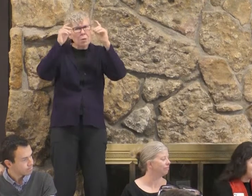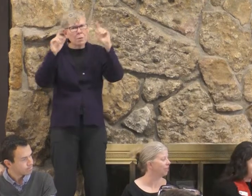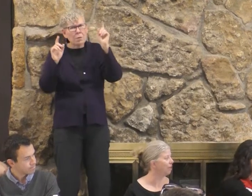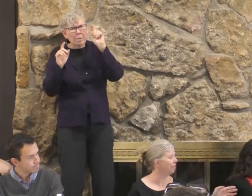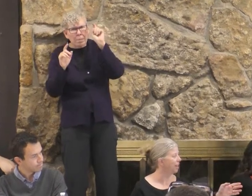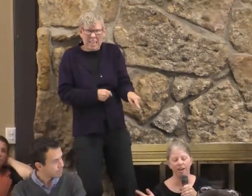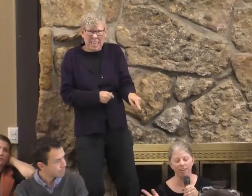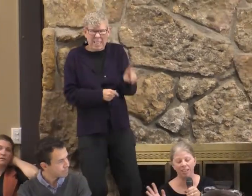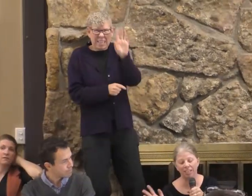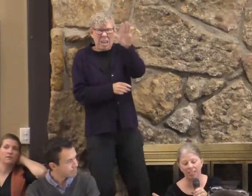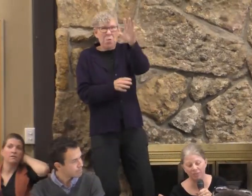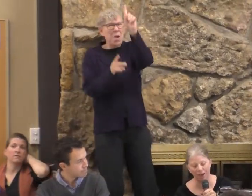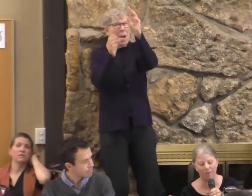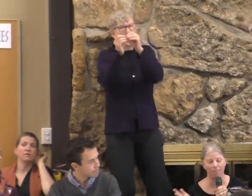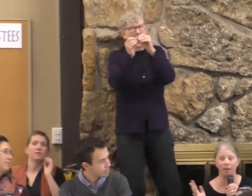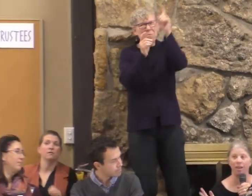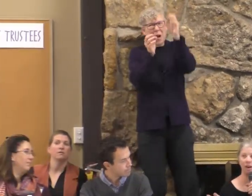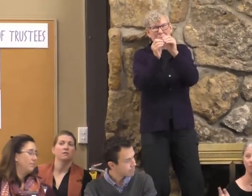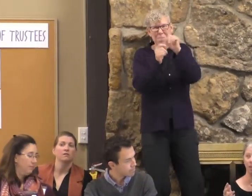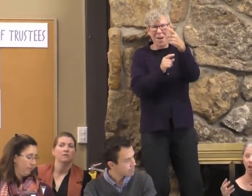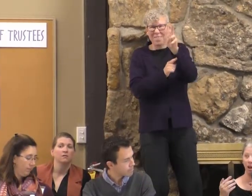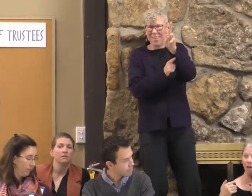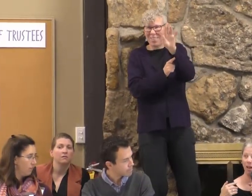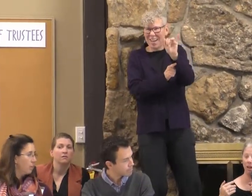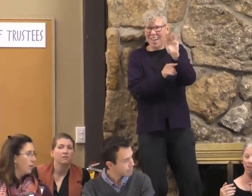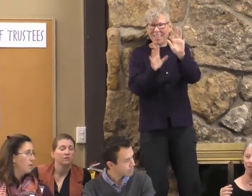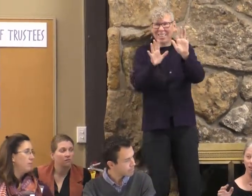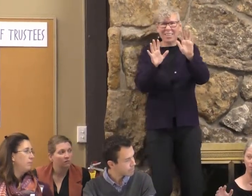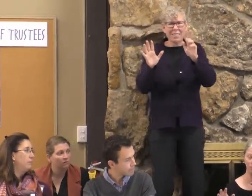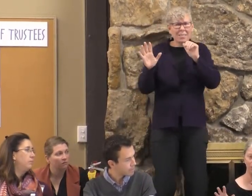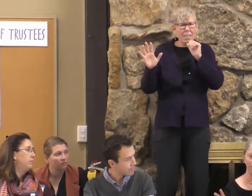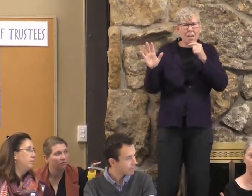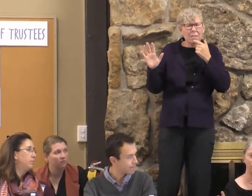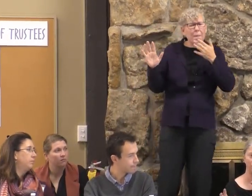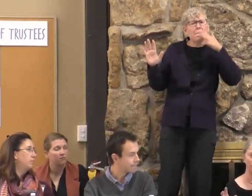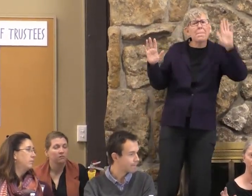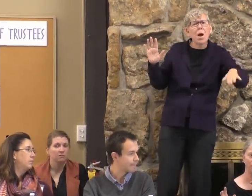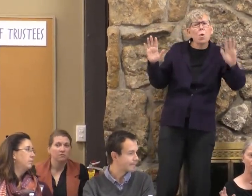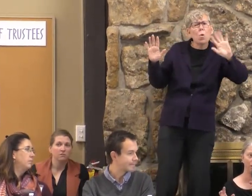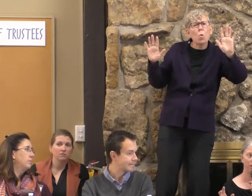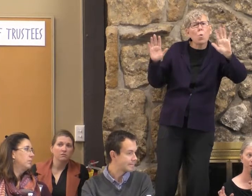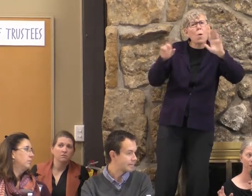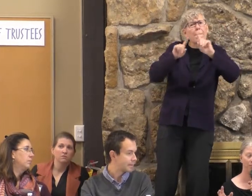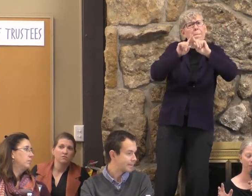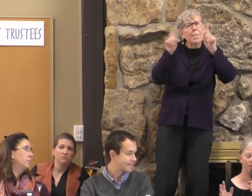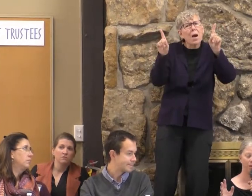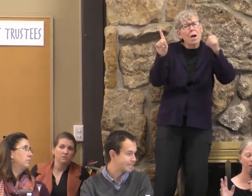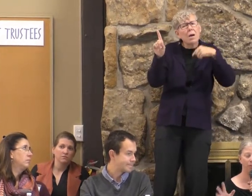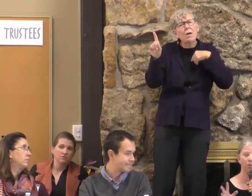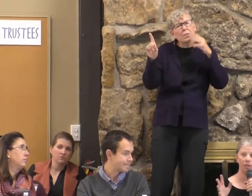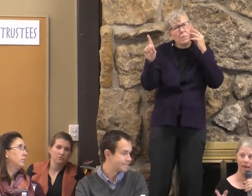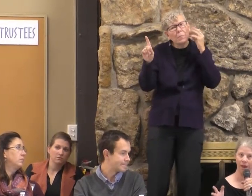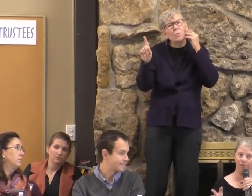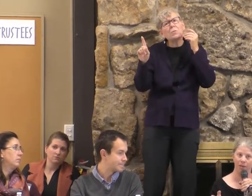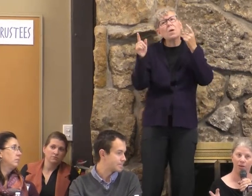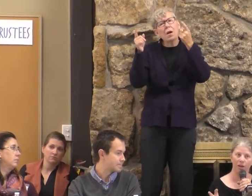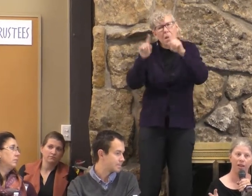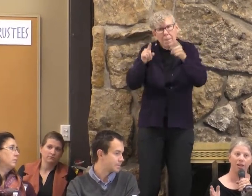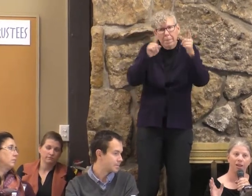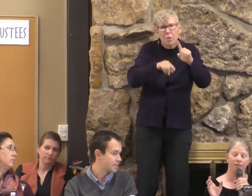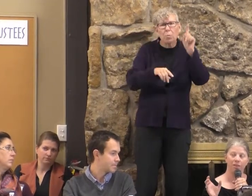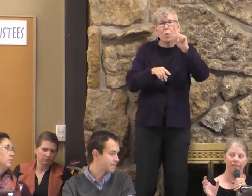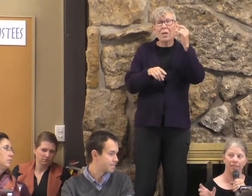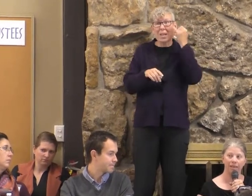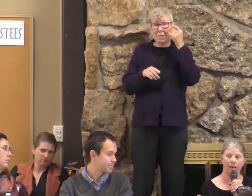Sorry. Not saying it's bad, but I've had cases where if you're going to have